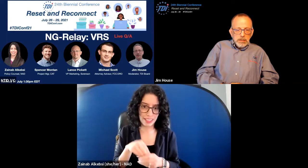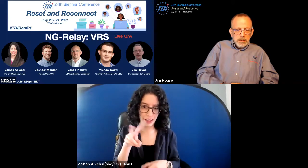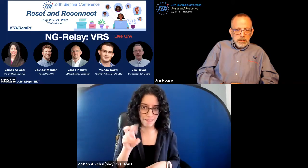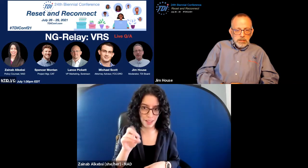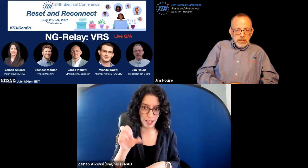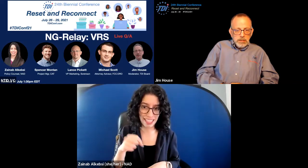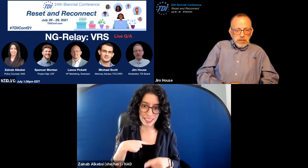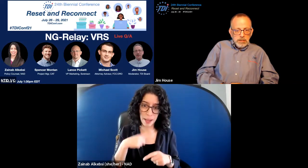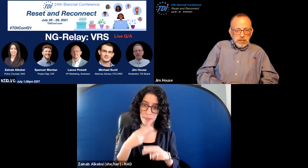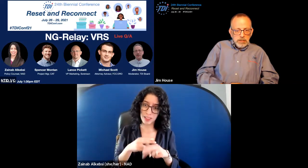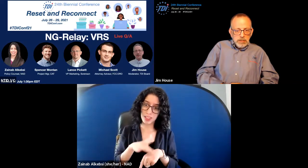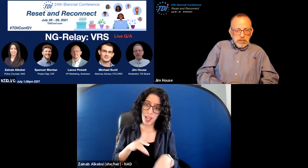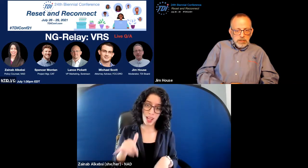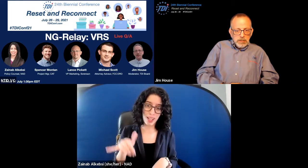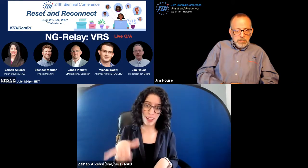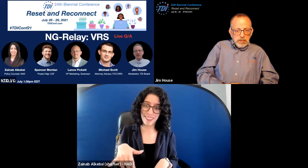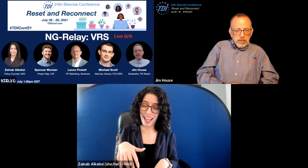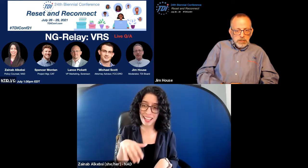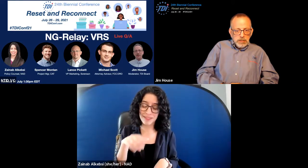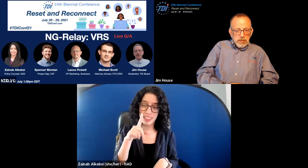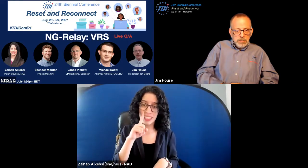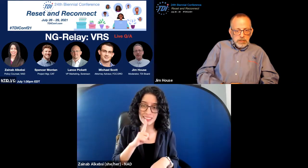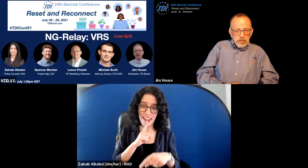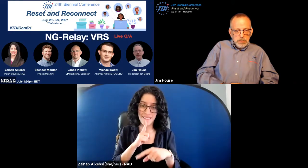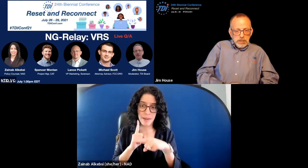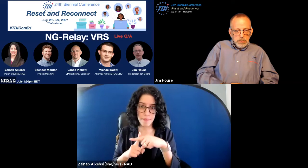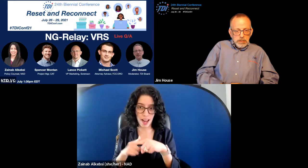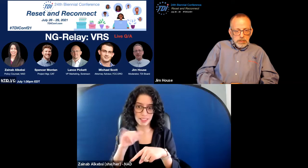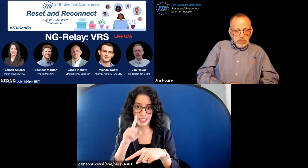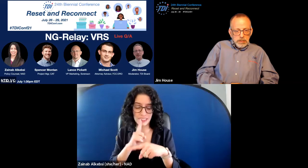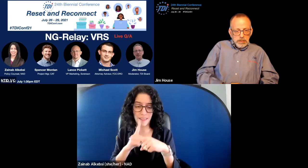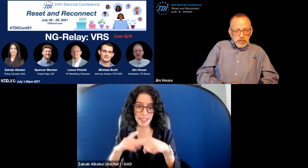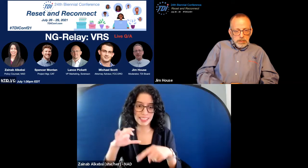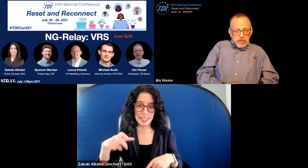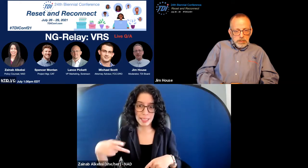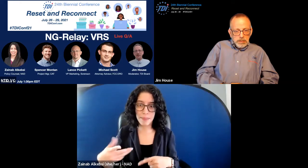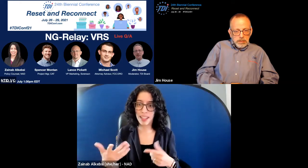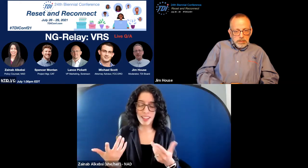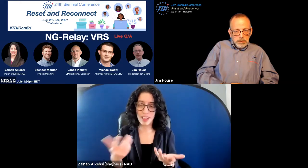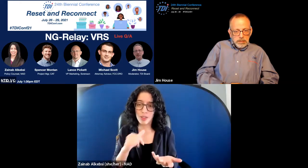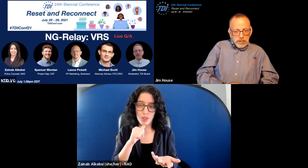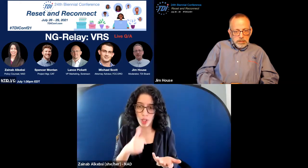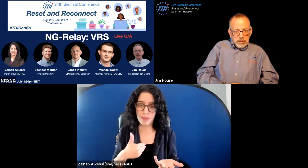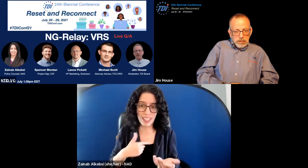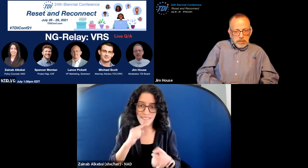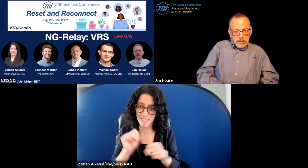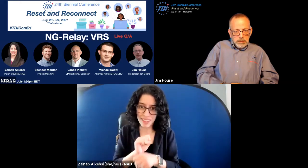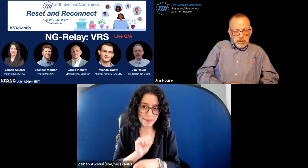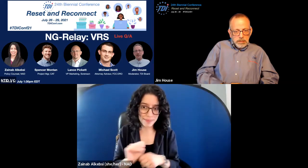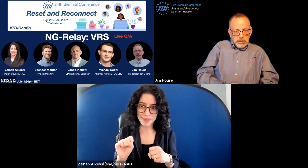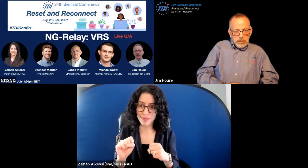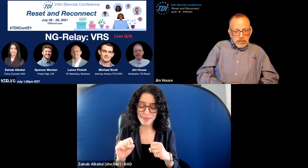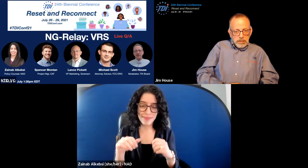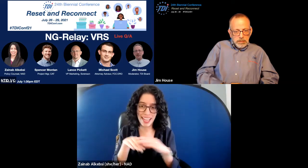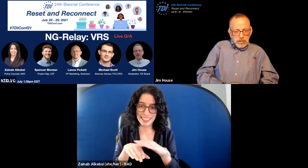FCC to have deaf interpreters in the VRS environment. I mentioned earlier that Deaf Plus, Deaf Plus with CP, do